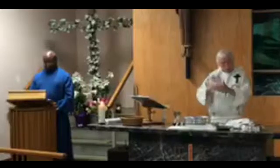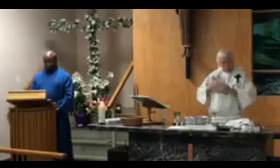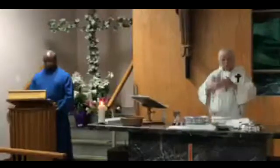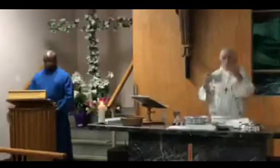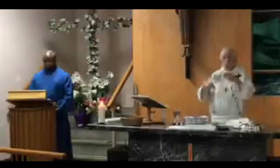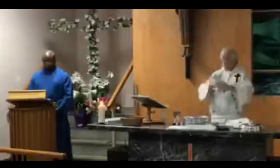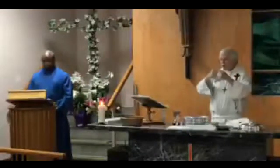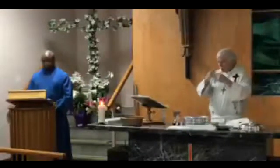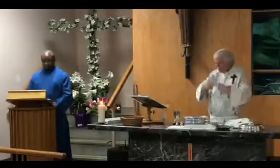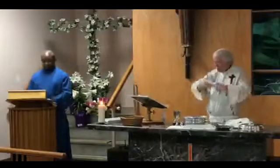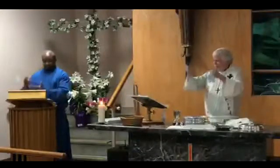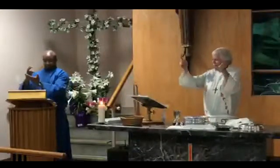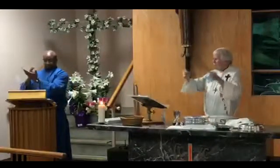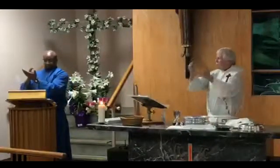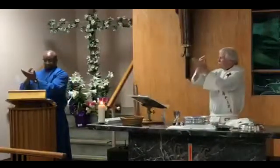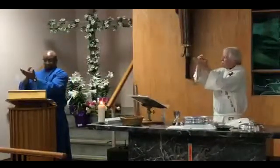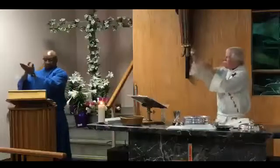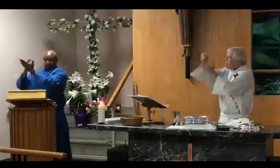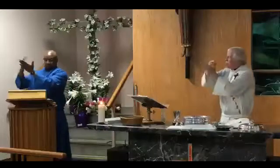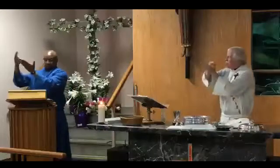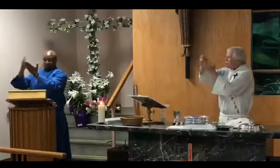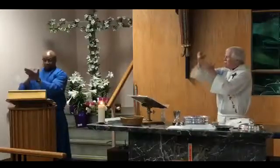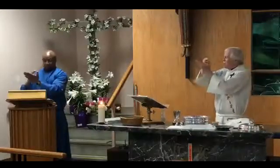world, with joy, we say,